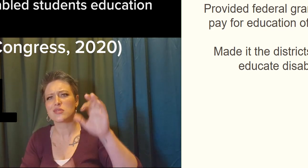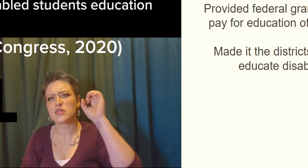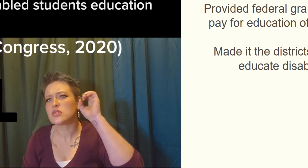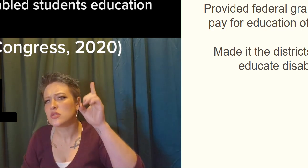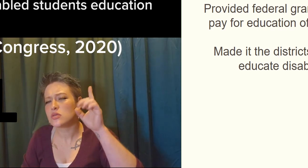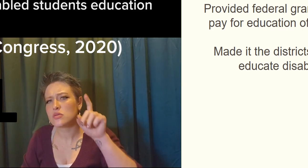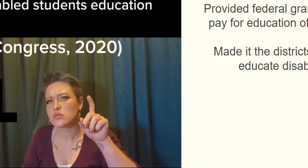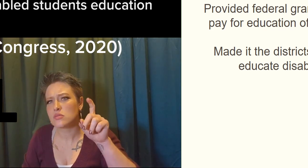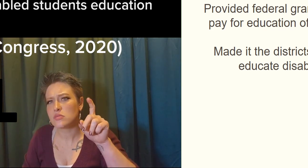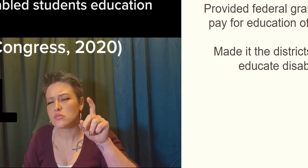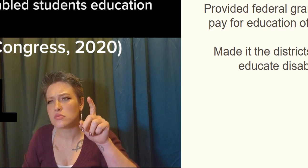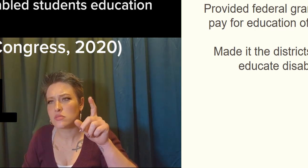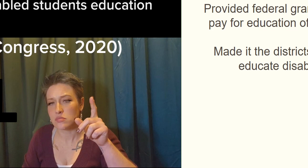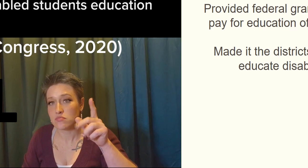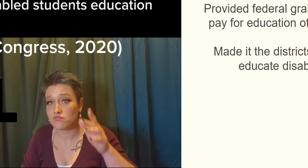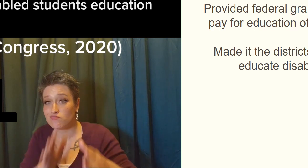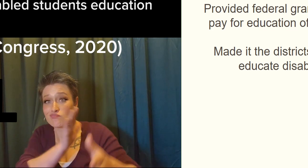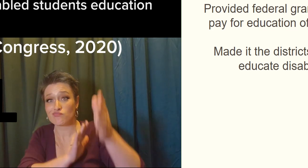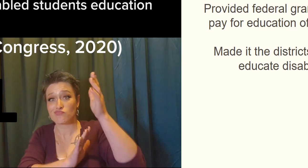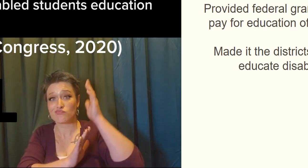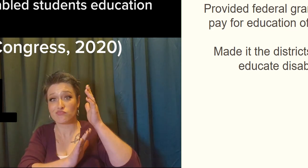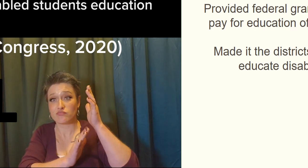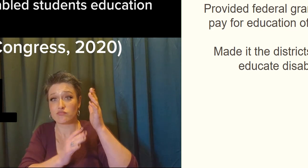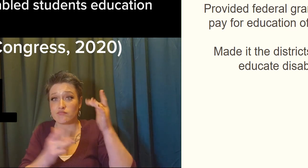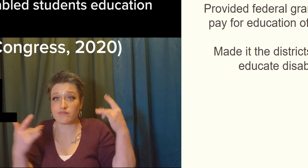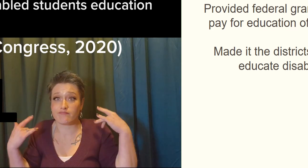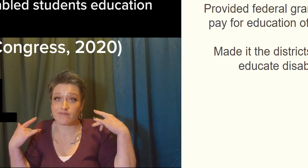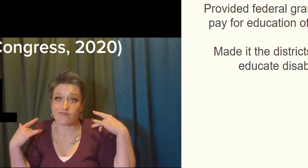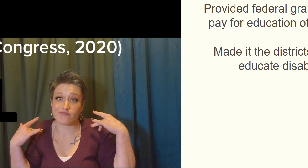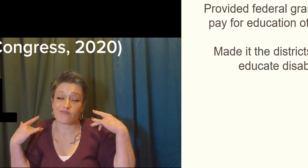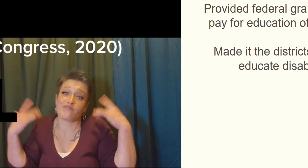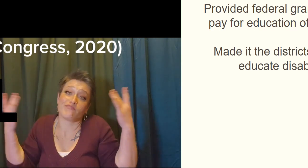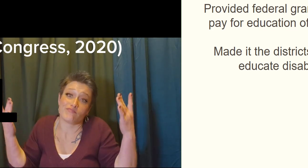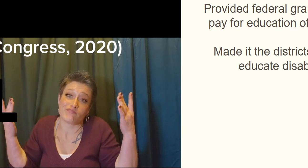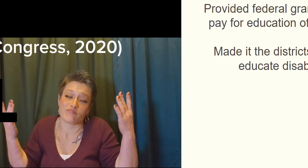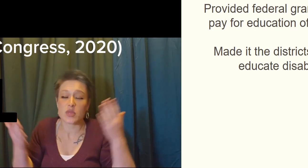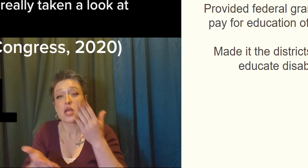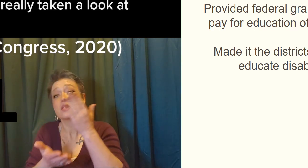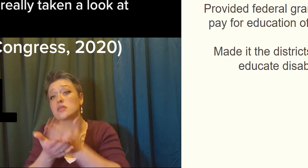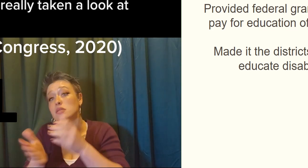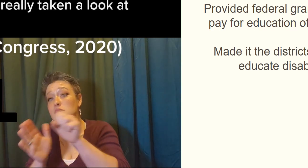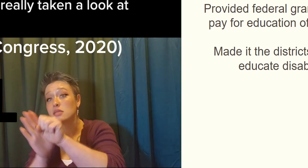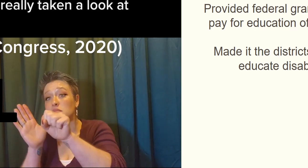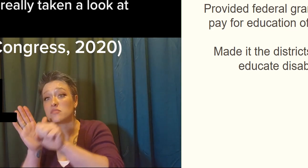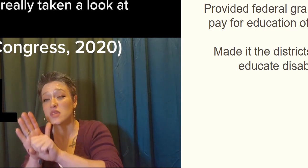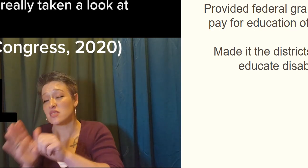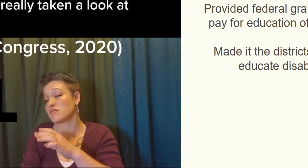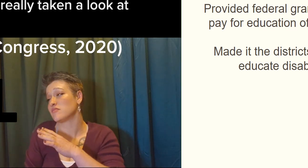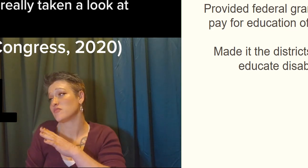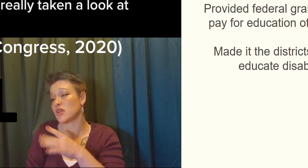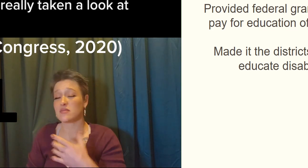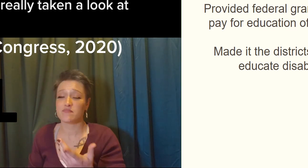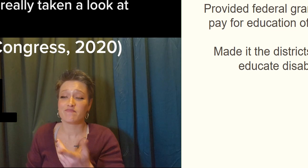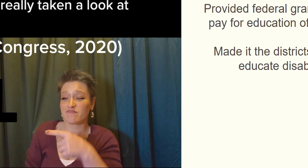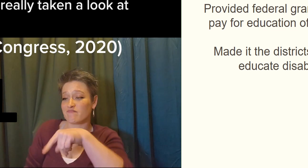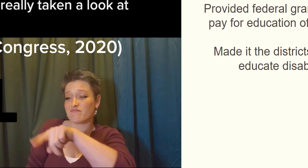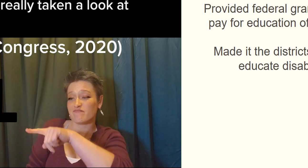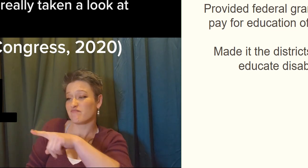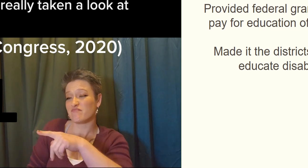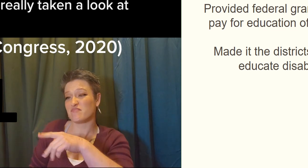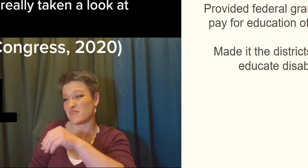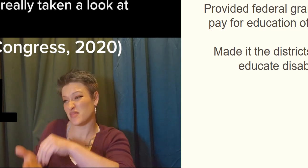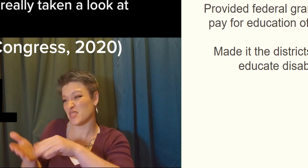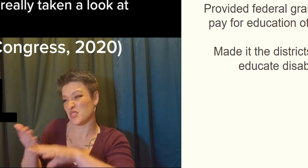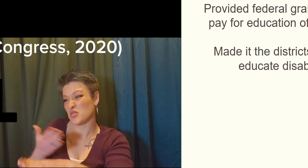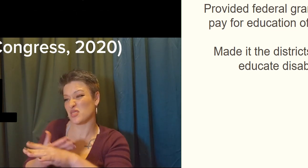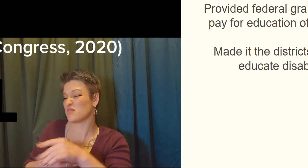who's responsible for disabled students' education? In the past, it was sort of not really taken